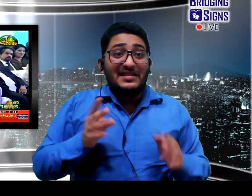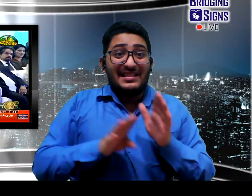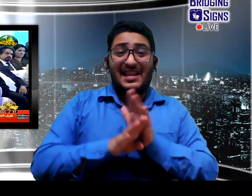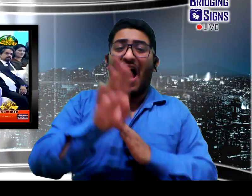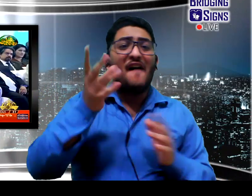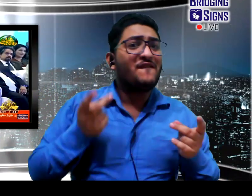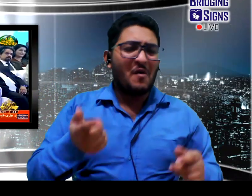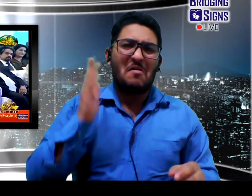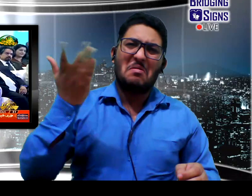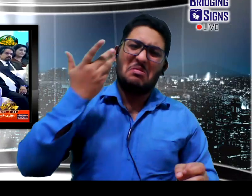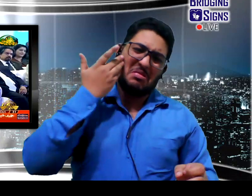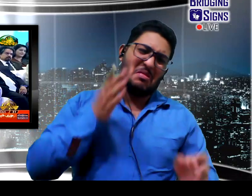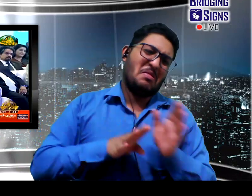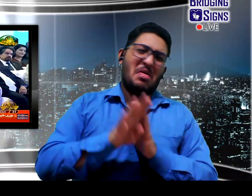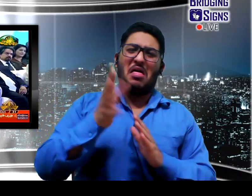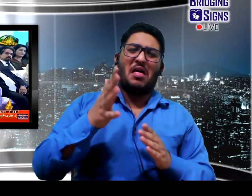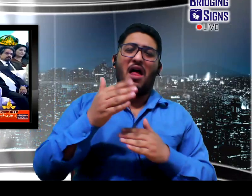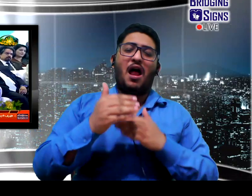development.